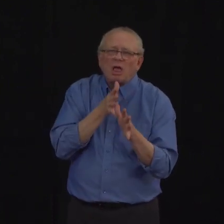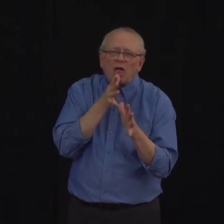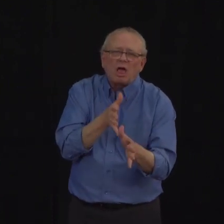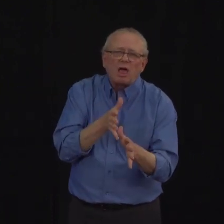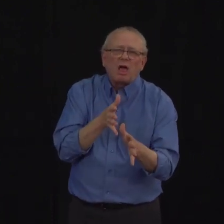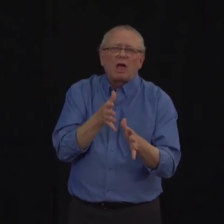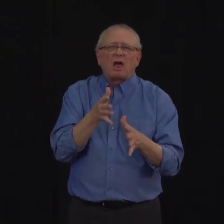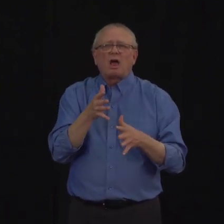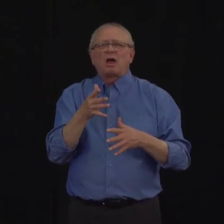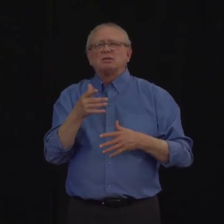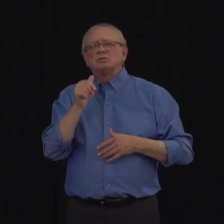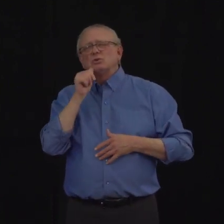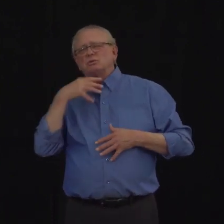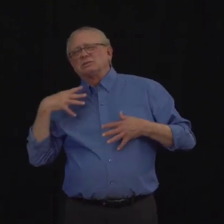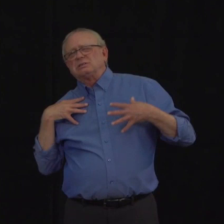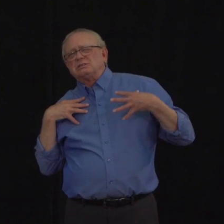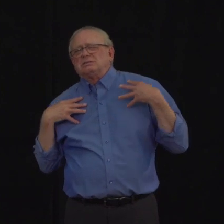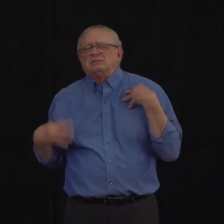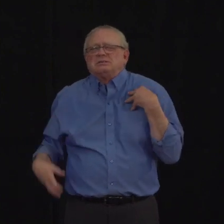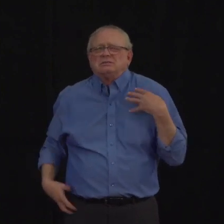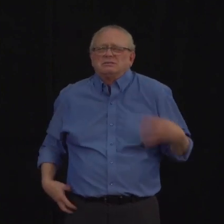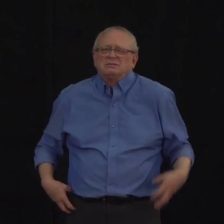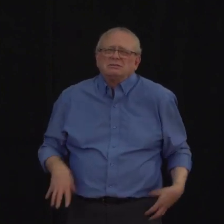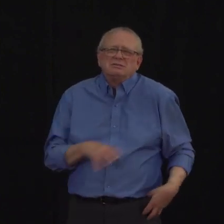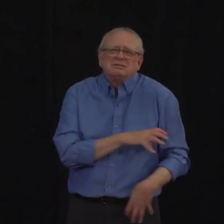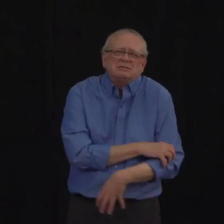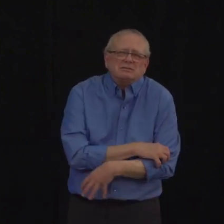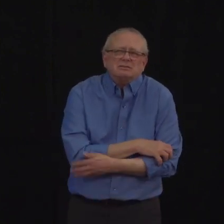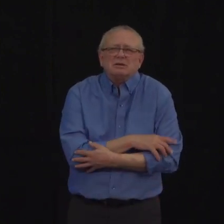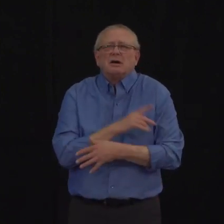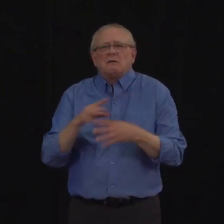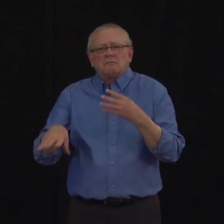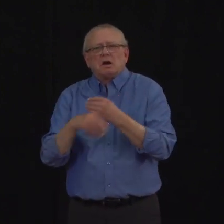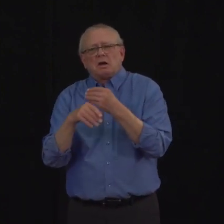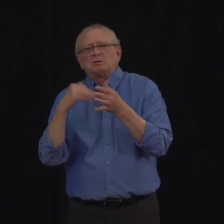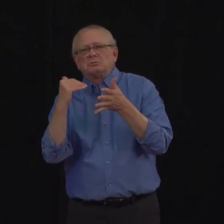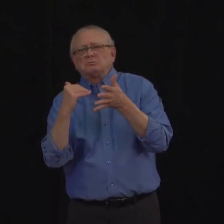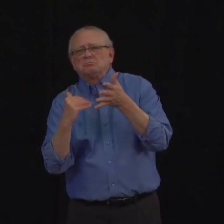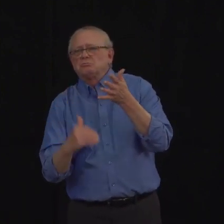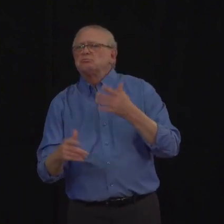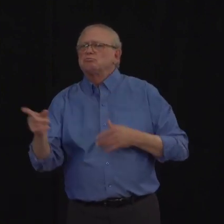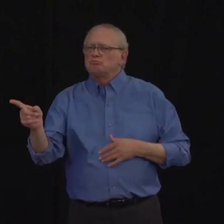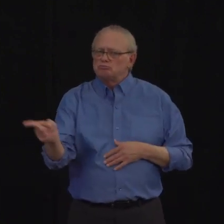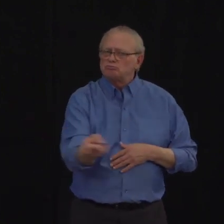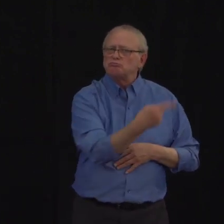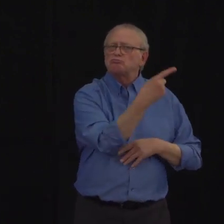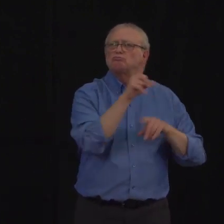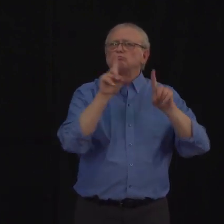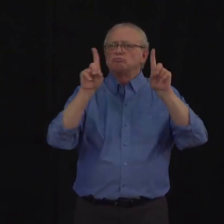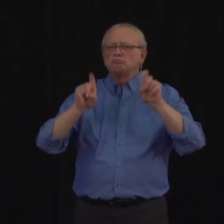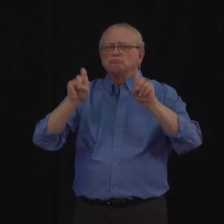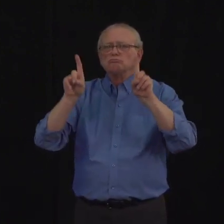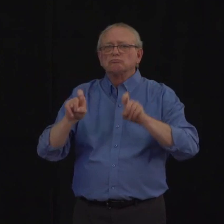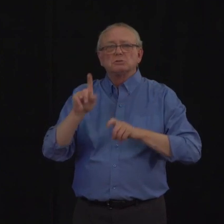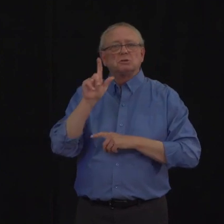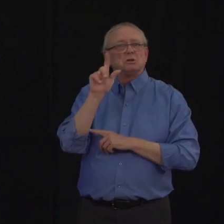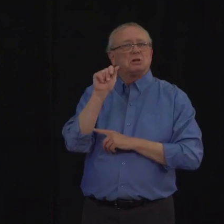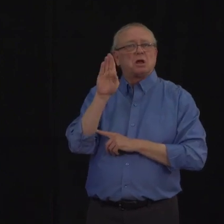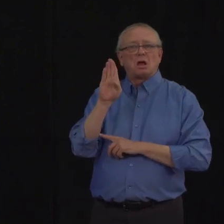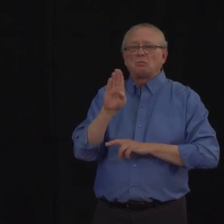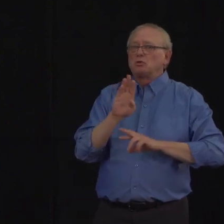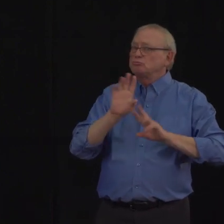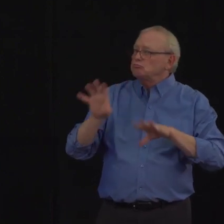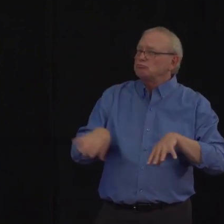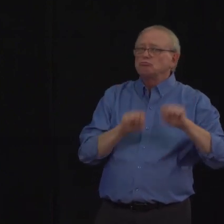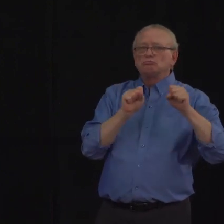the core symptoms of COVID. And our lab is able to meet the full demand for that testing for all those who have symptoms, for all